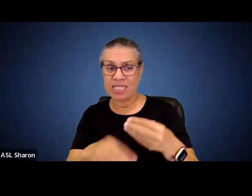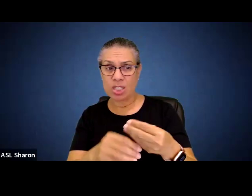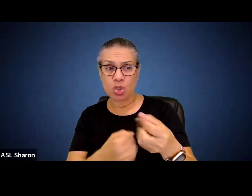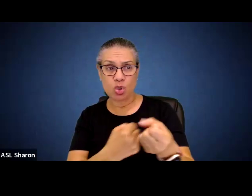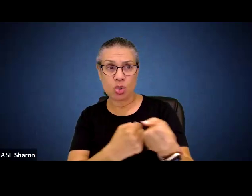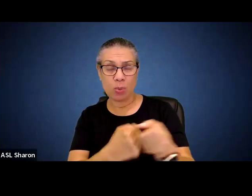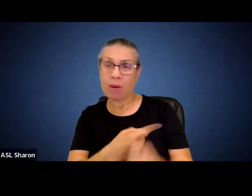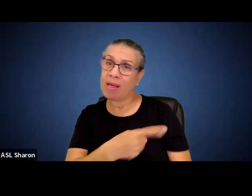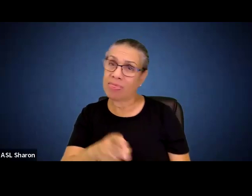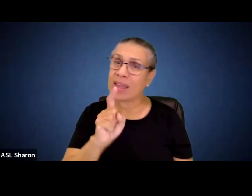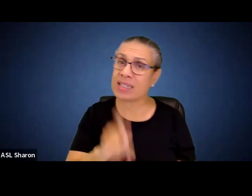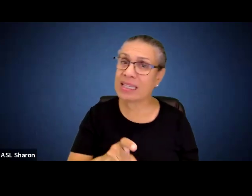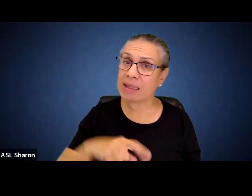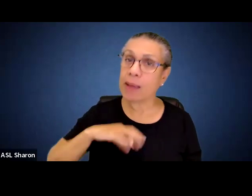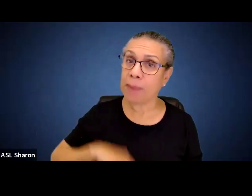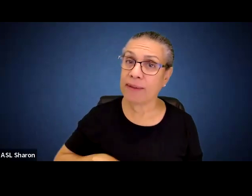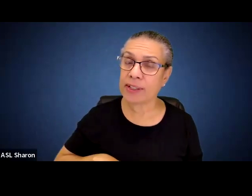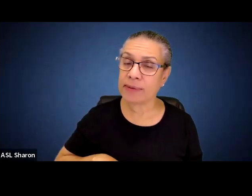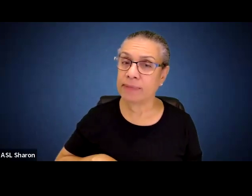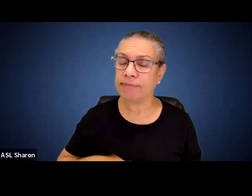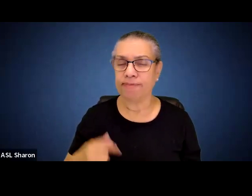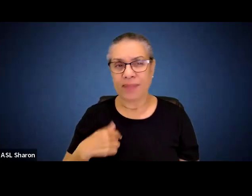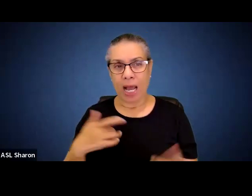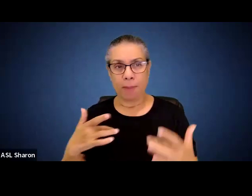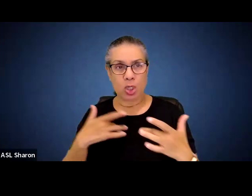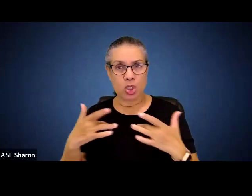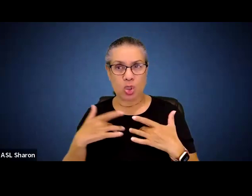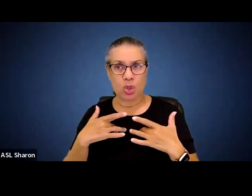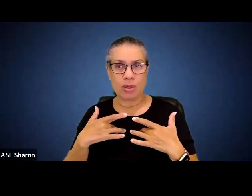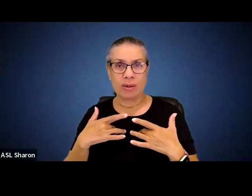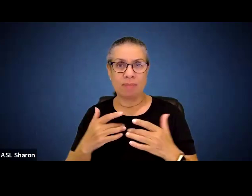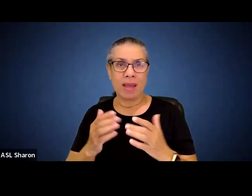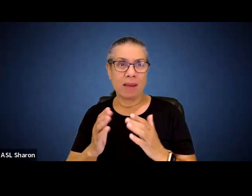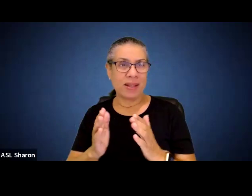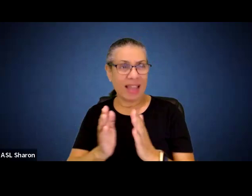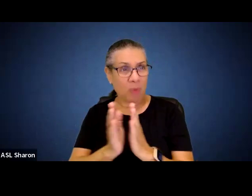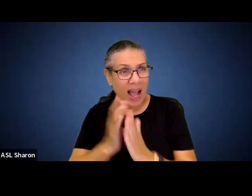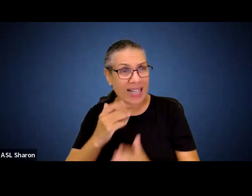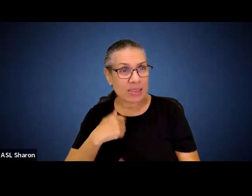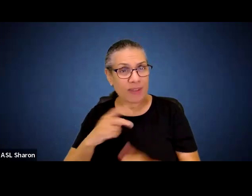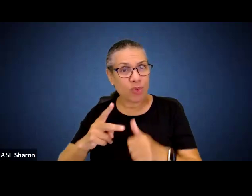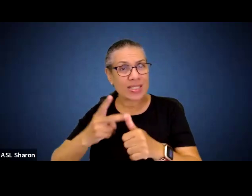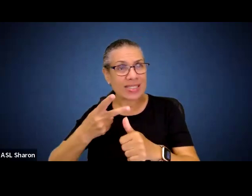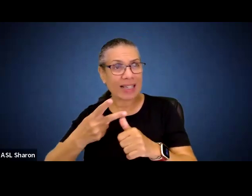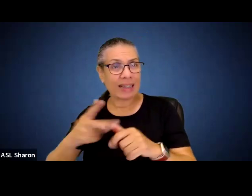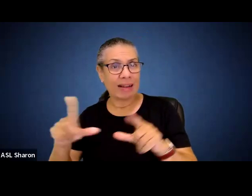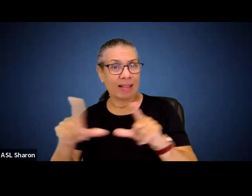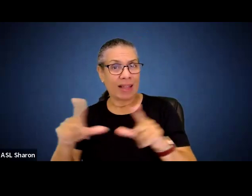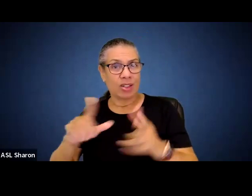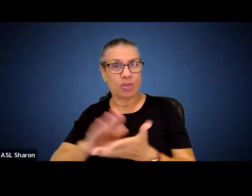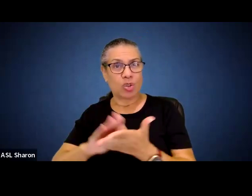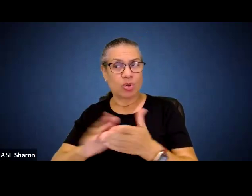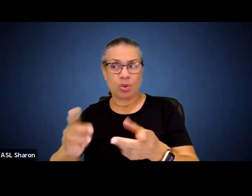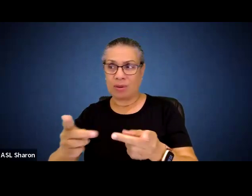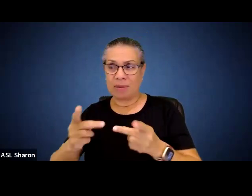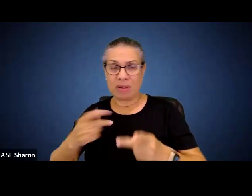that they would really benefit from. I'm worried that I may be asked to get a second special education license so that the district can ask me to